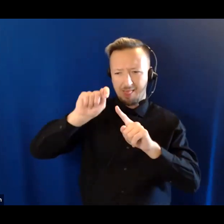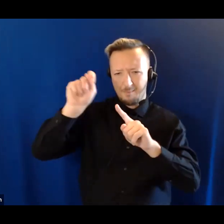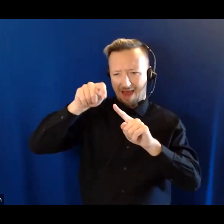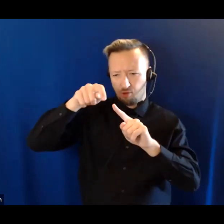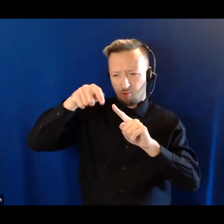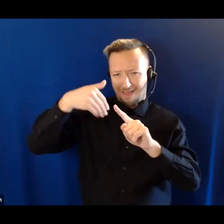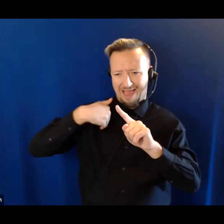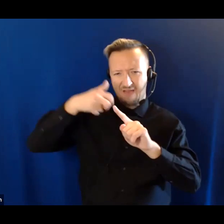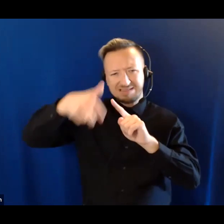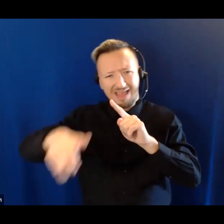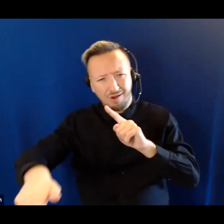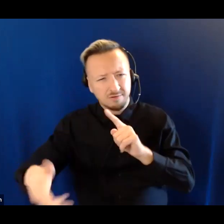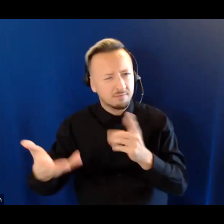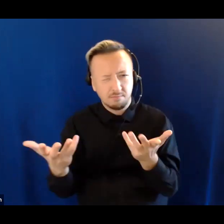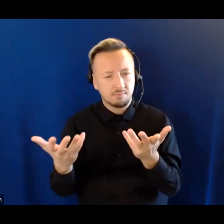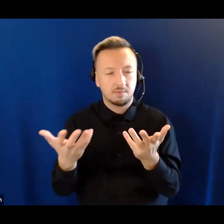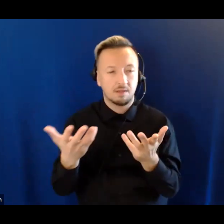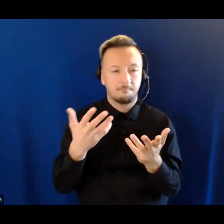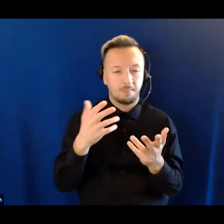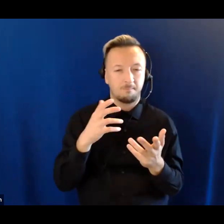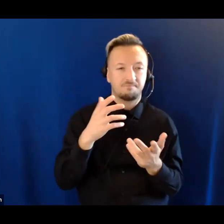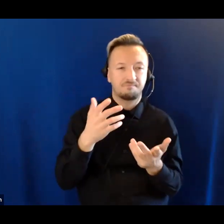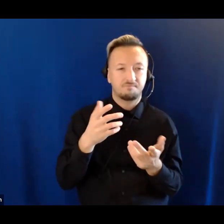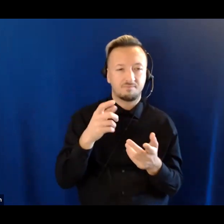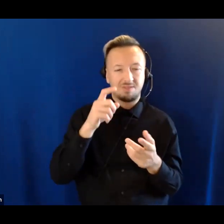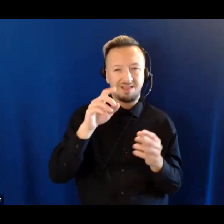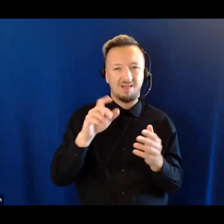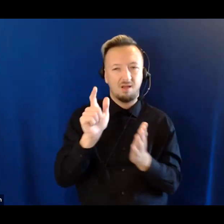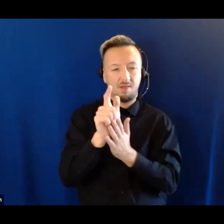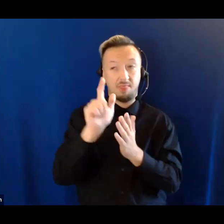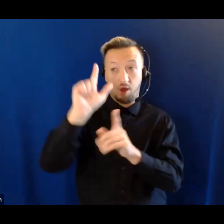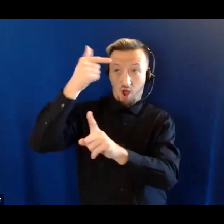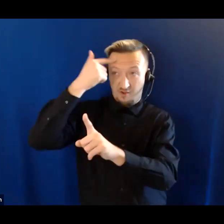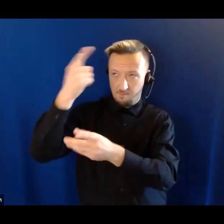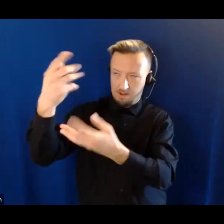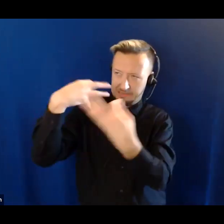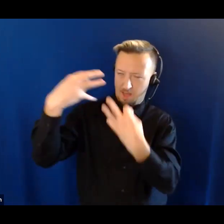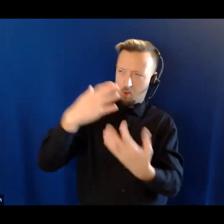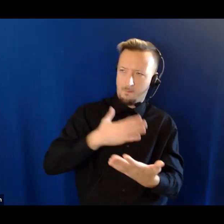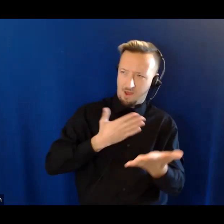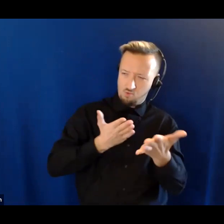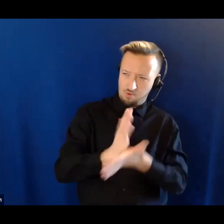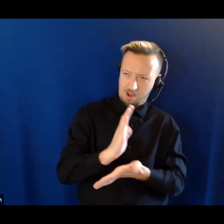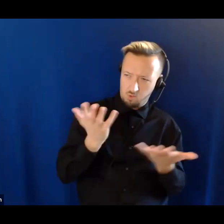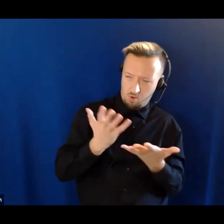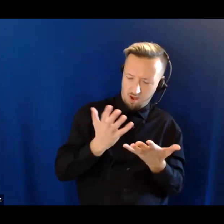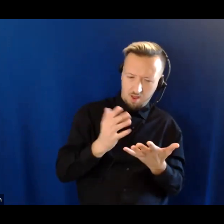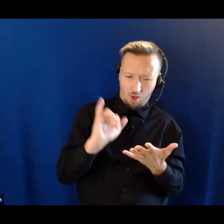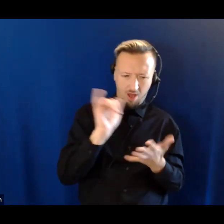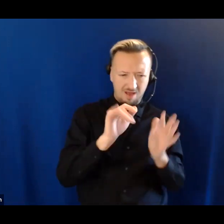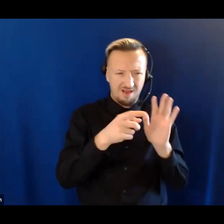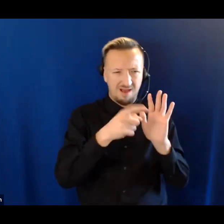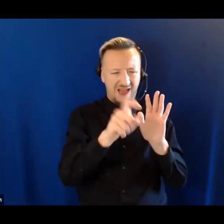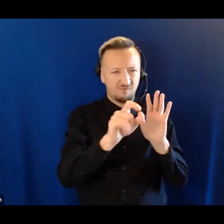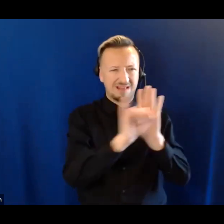legal-based framework of understanding our rights being given to us by the government and also defining what disability is to